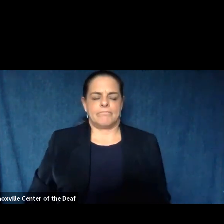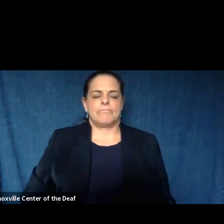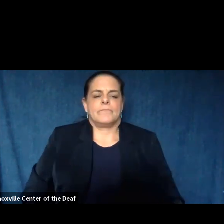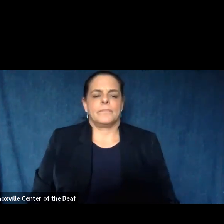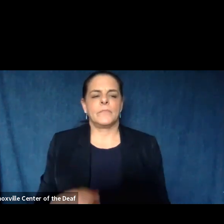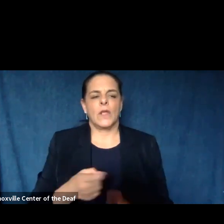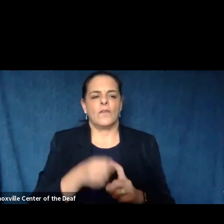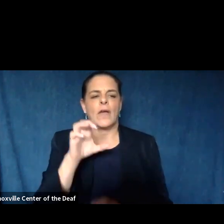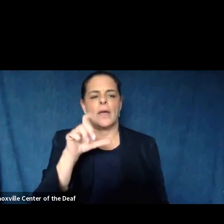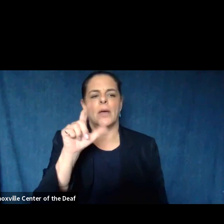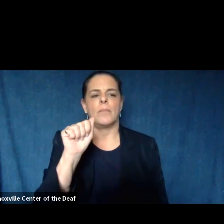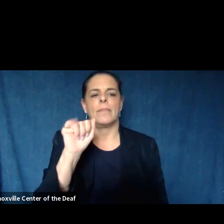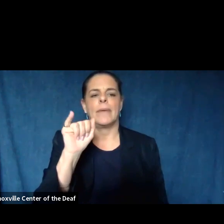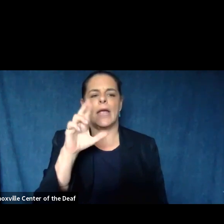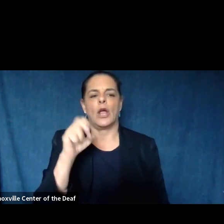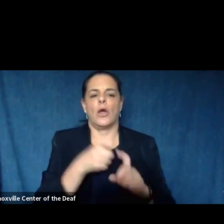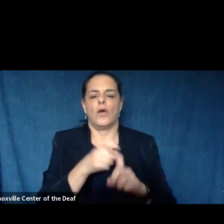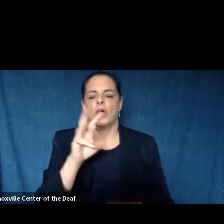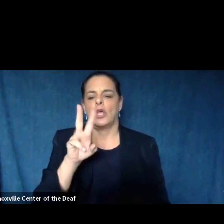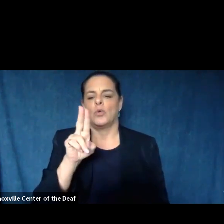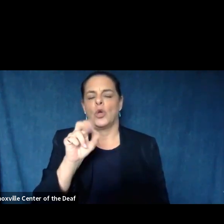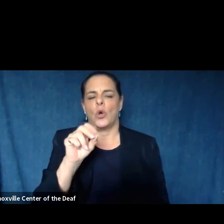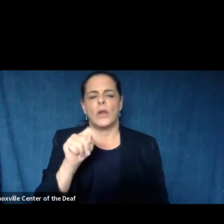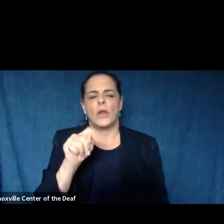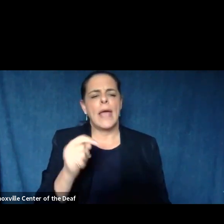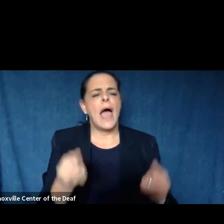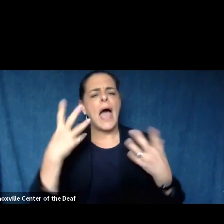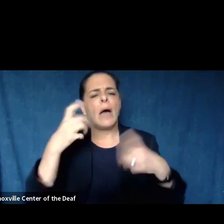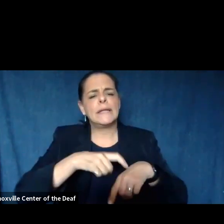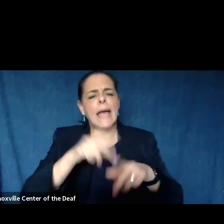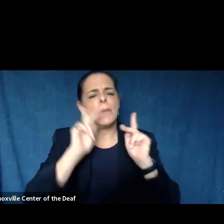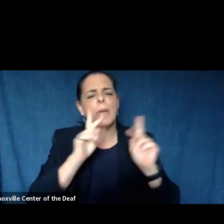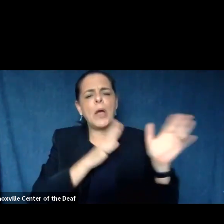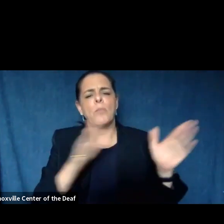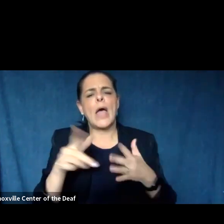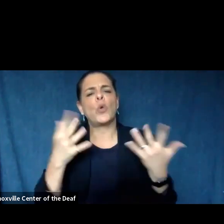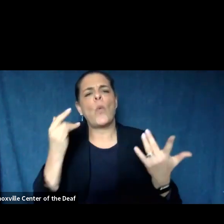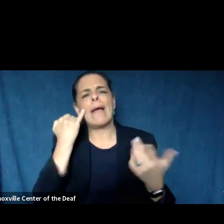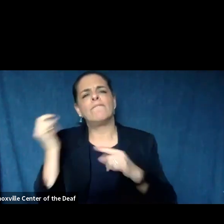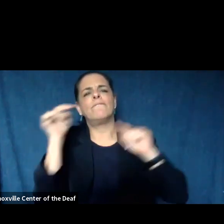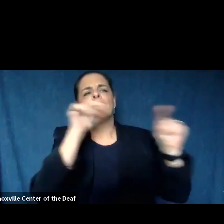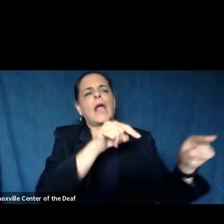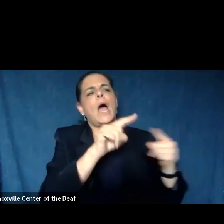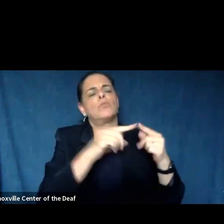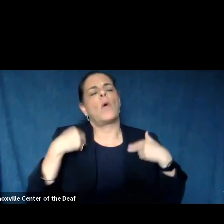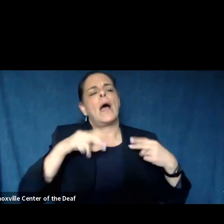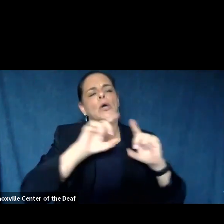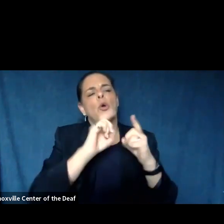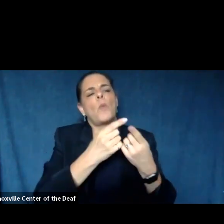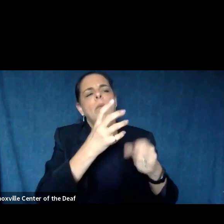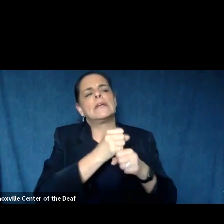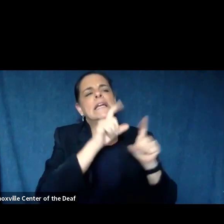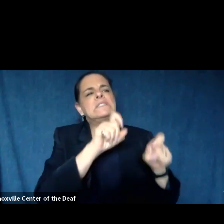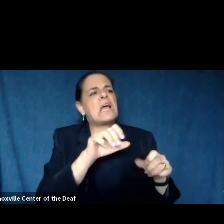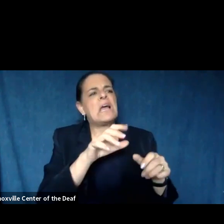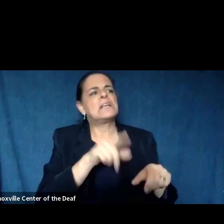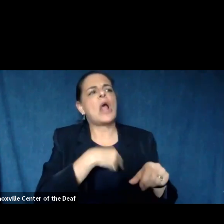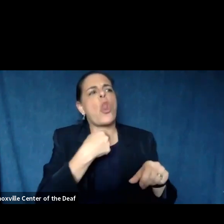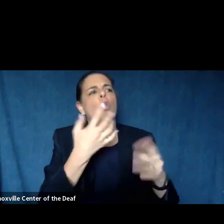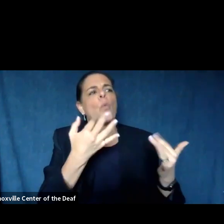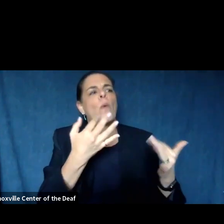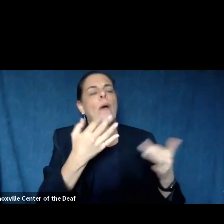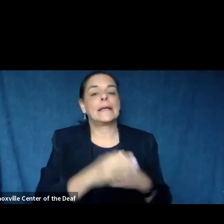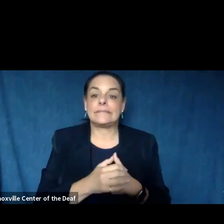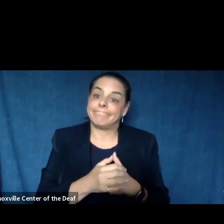From Claire with WUOT, about how much time should people plan to wait if they come to the health department for testing? I'm